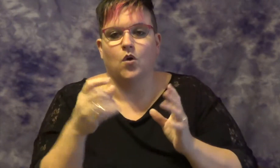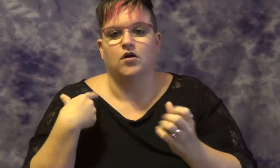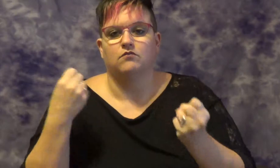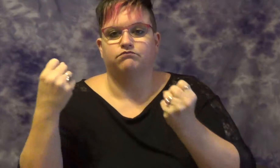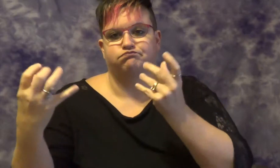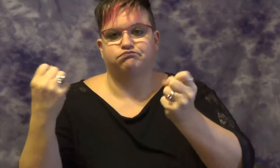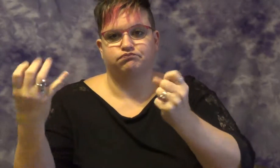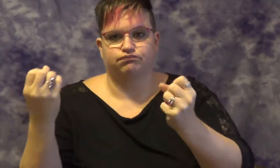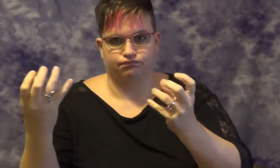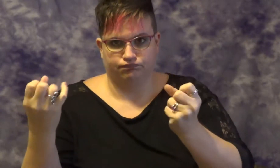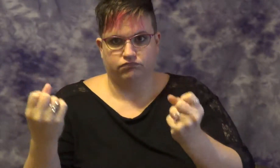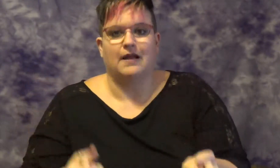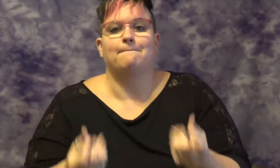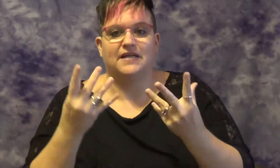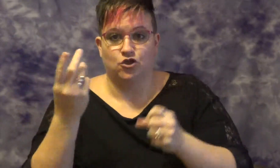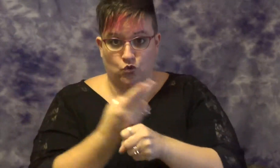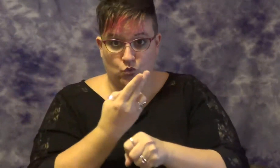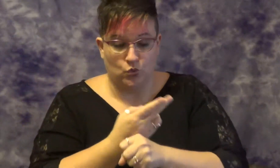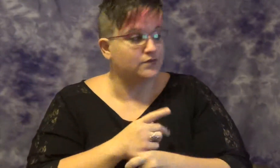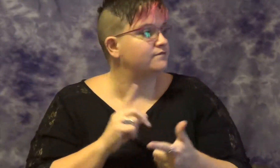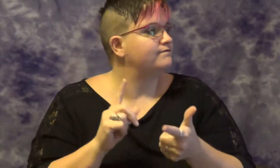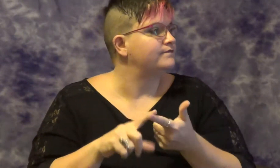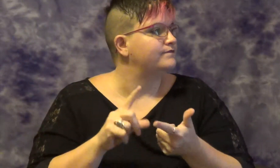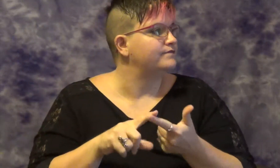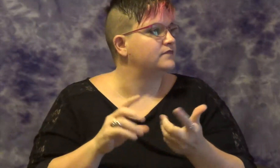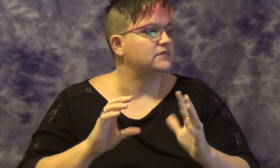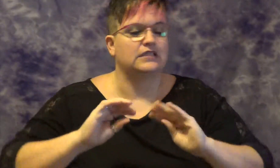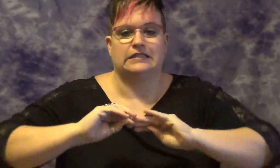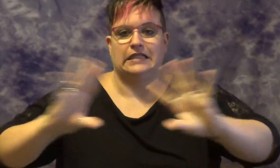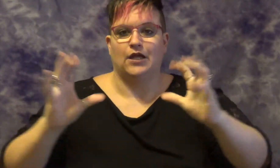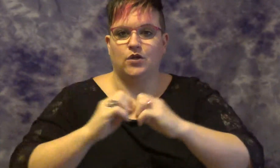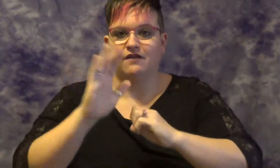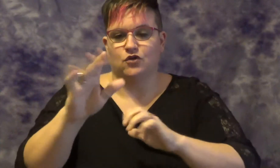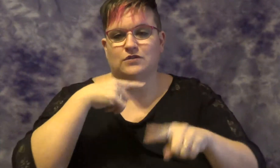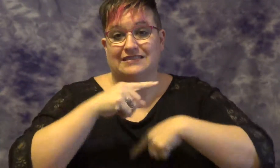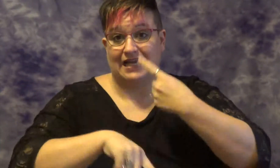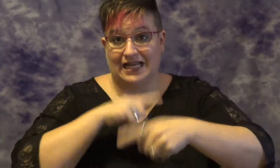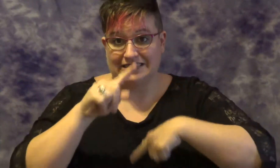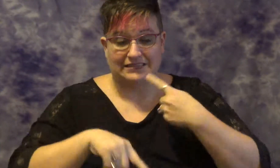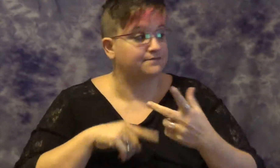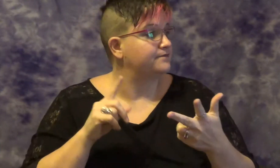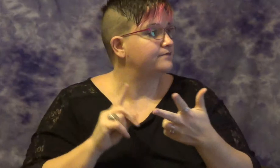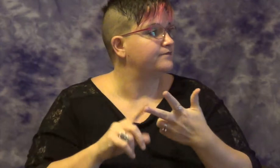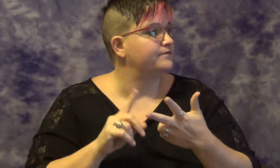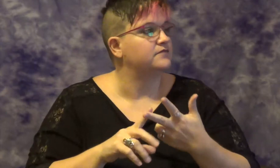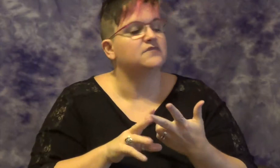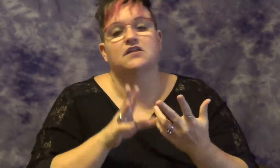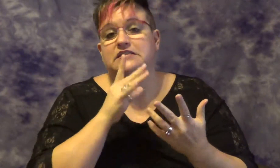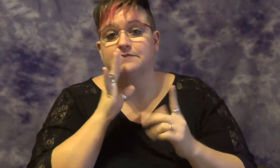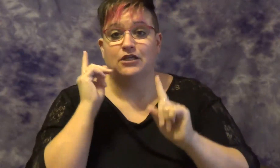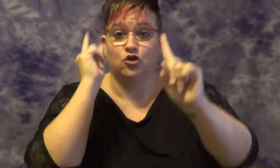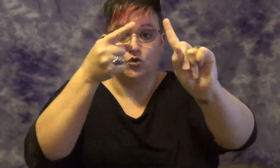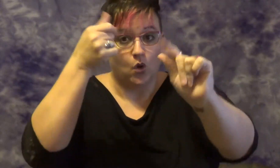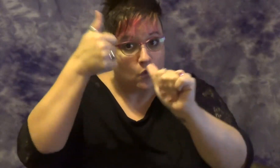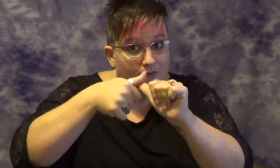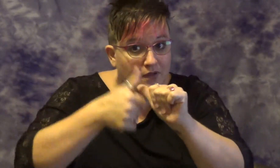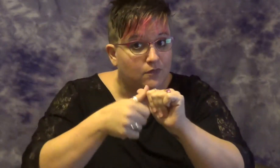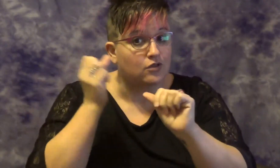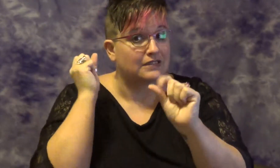depend on the rate of speech or signs that you actually use, the clarity of your speech or signs that you use.